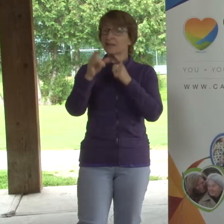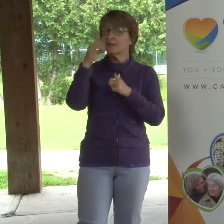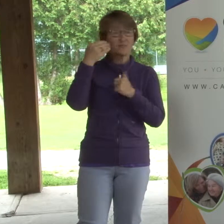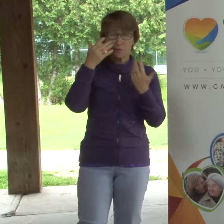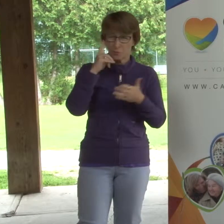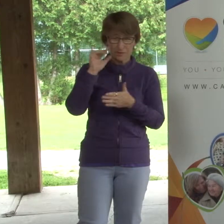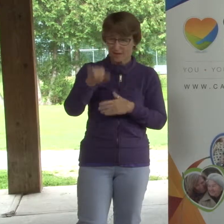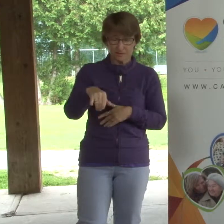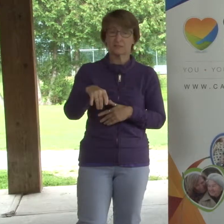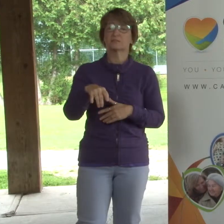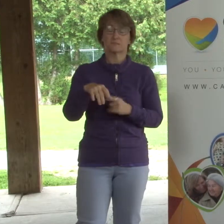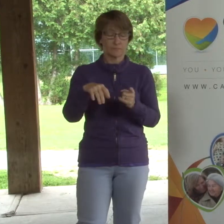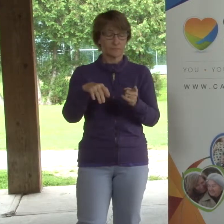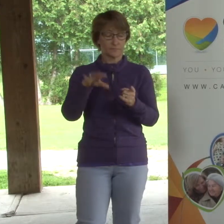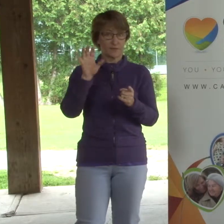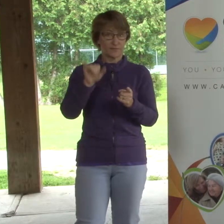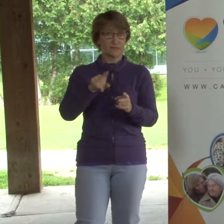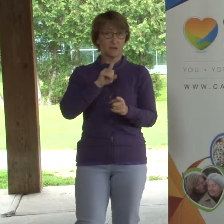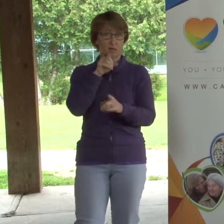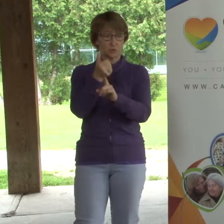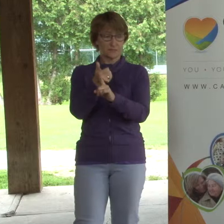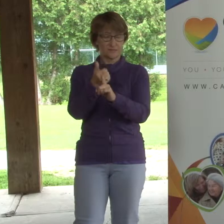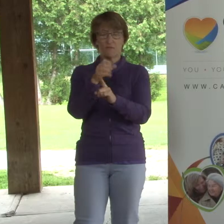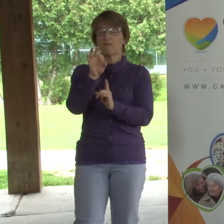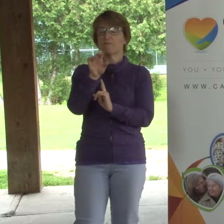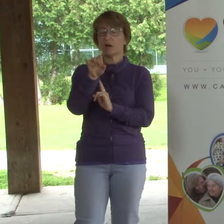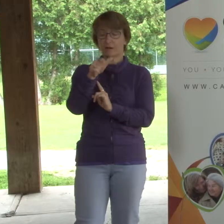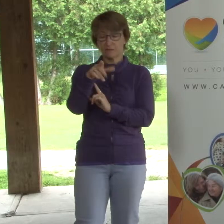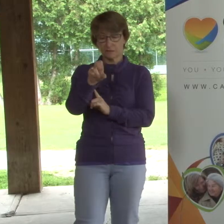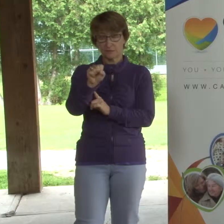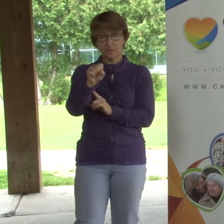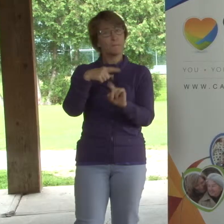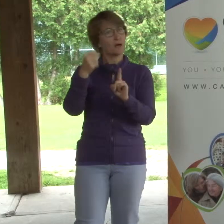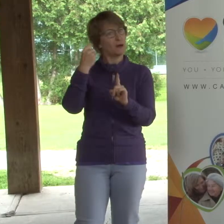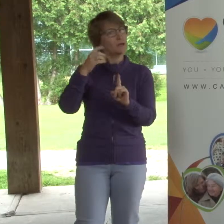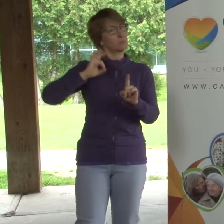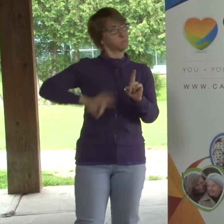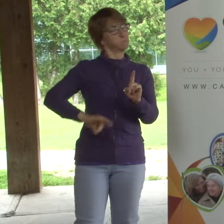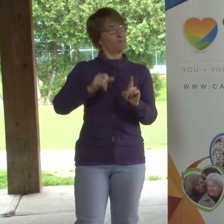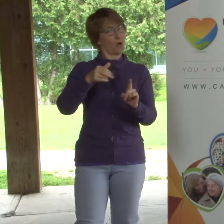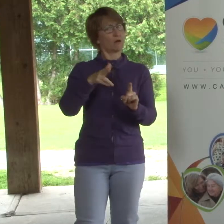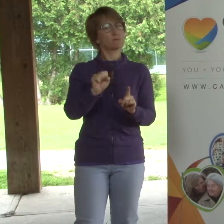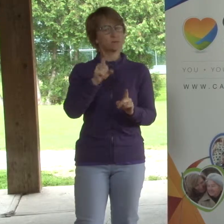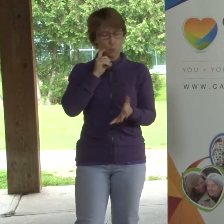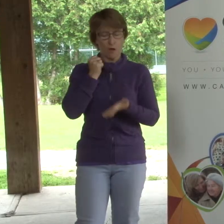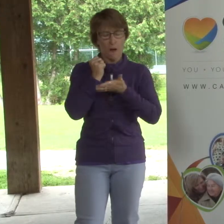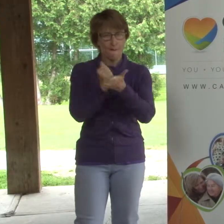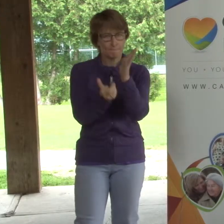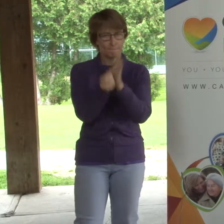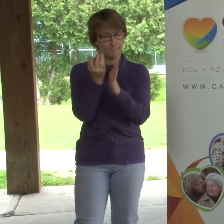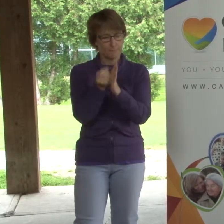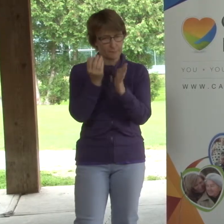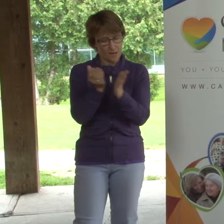that doesn't know what mycorrhizae is, it is actually a fungus. But it's a beneficial fungus, one that you'll really enjoy having